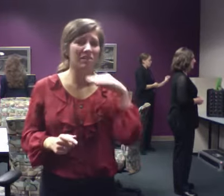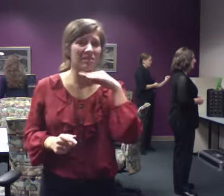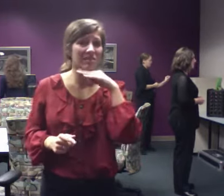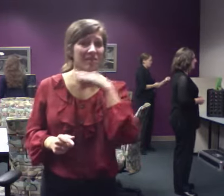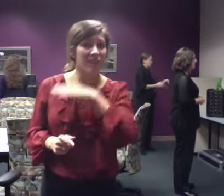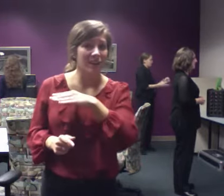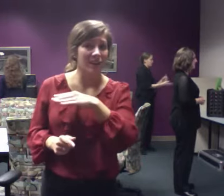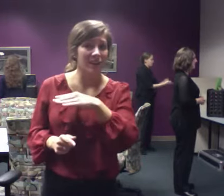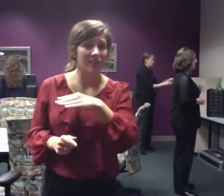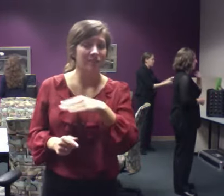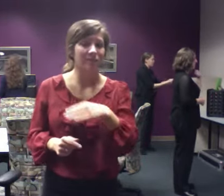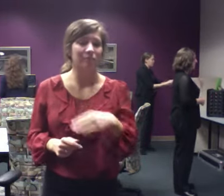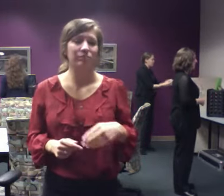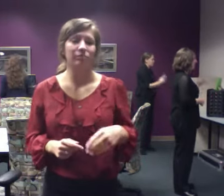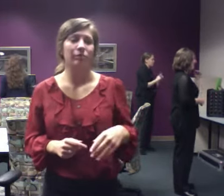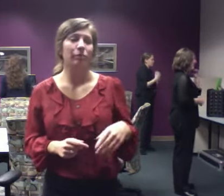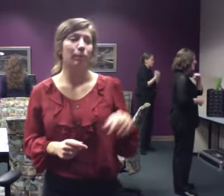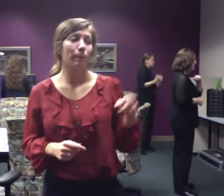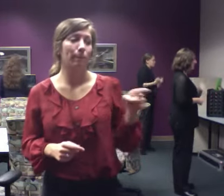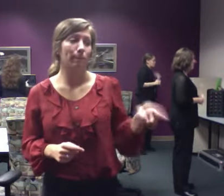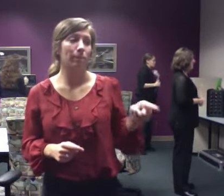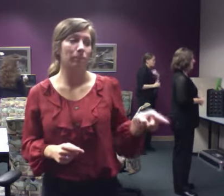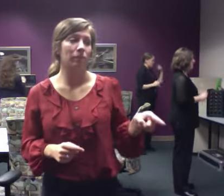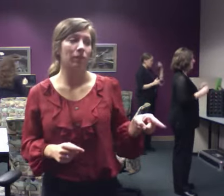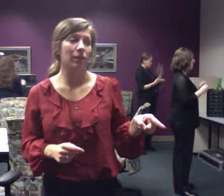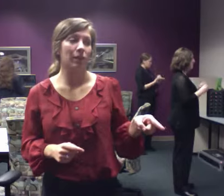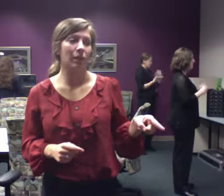There were actually more people killed. Why?